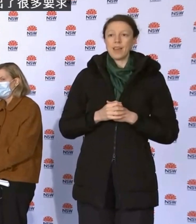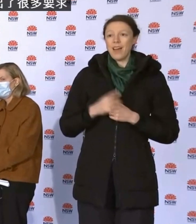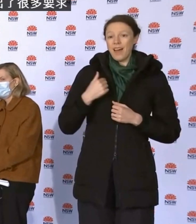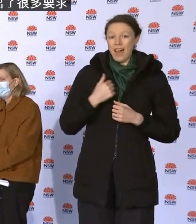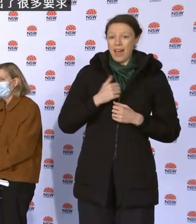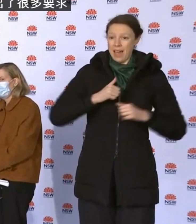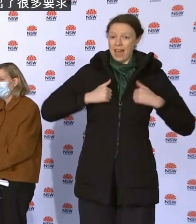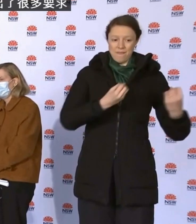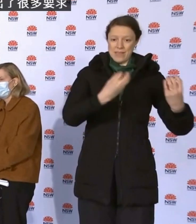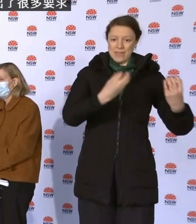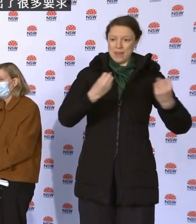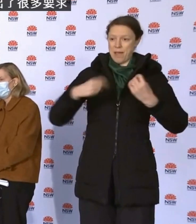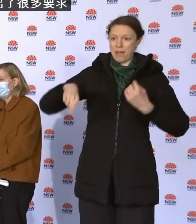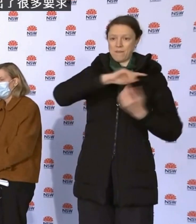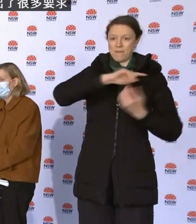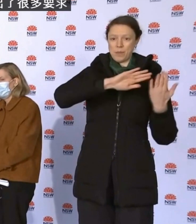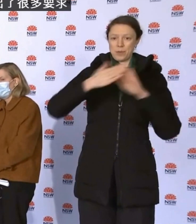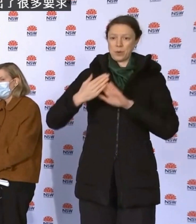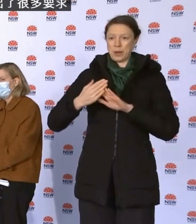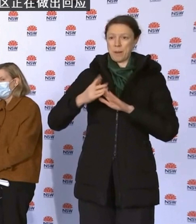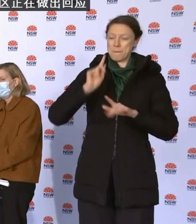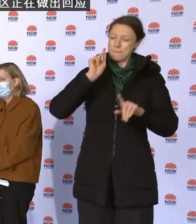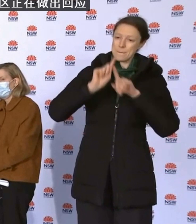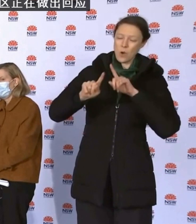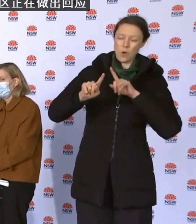doing an outstanding job. We're asking a lot of our community,